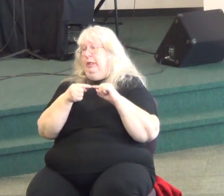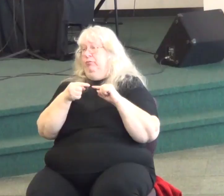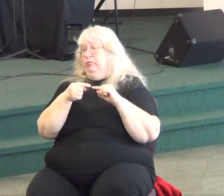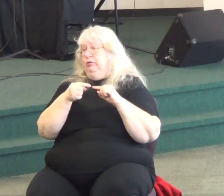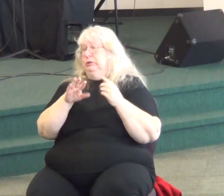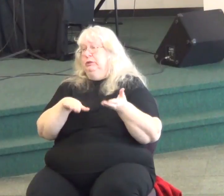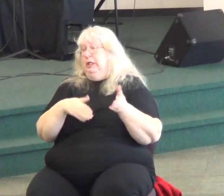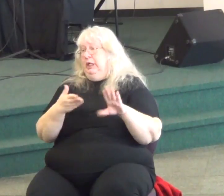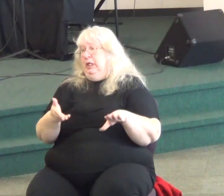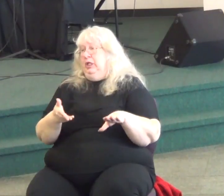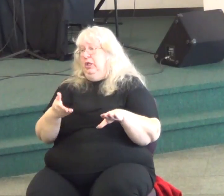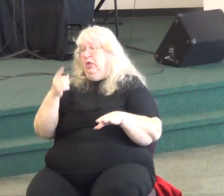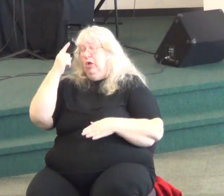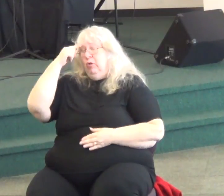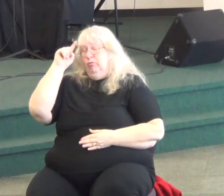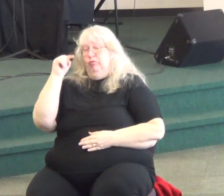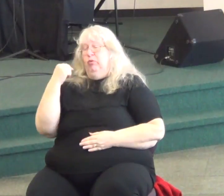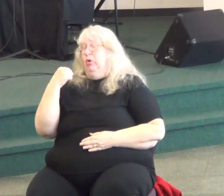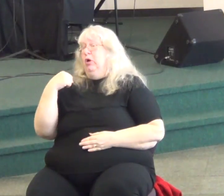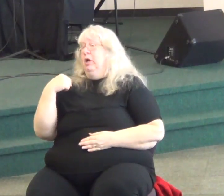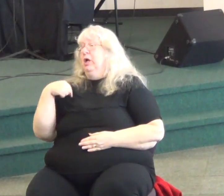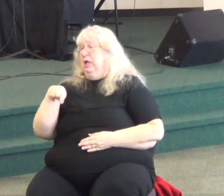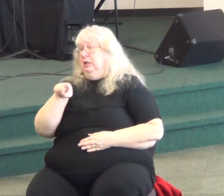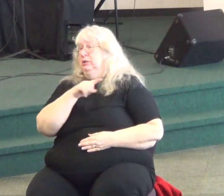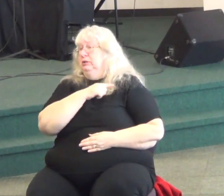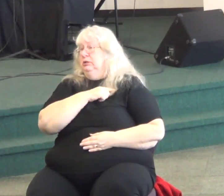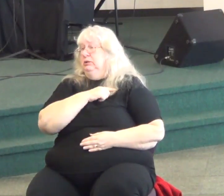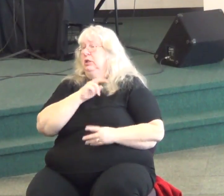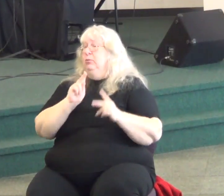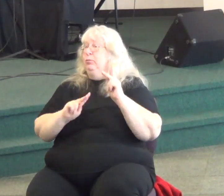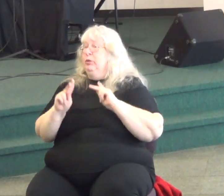his people. The crowd shouted, help, save.